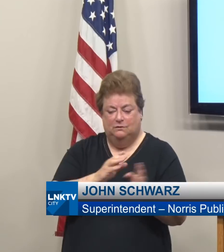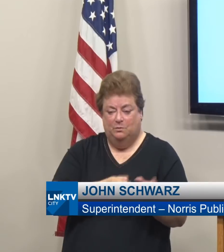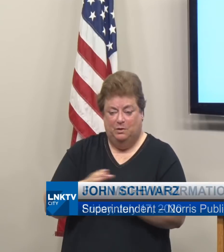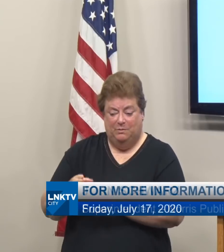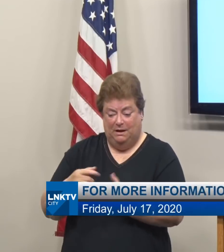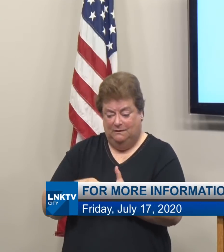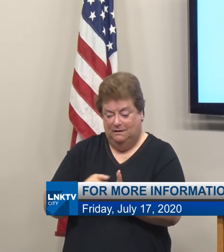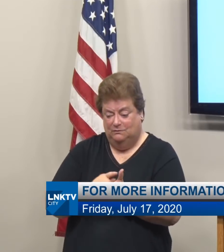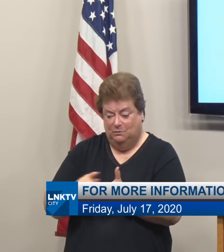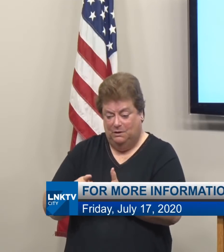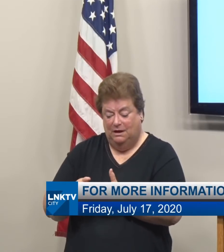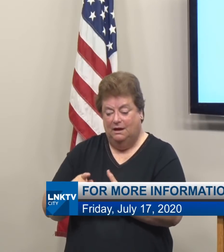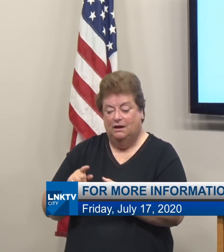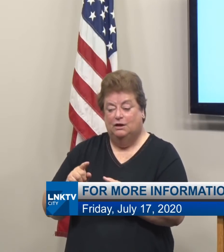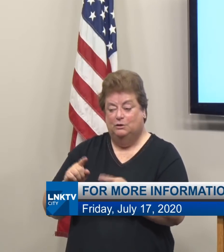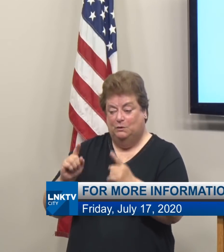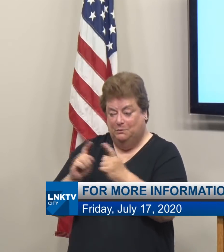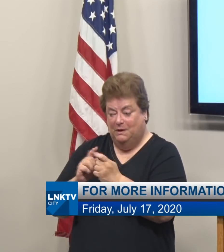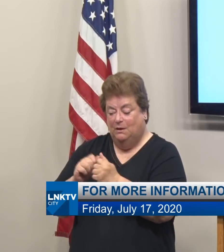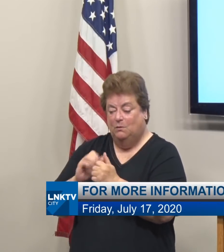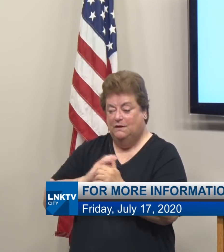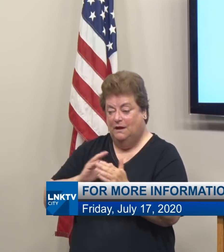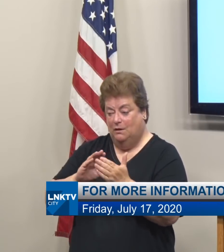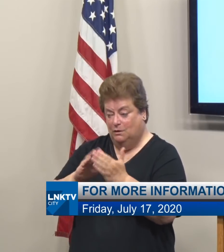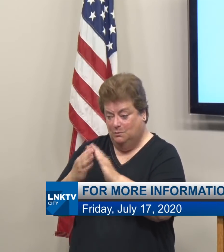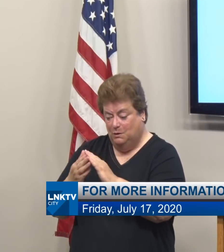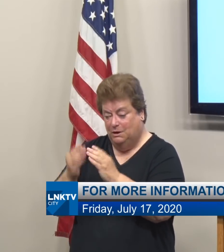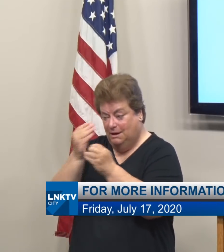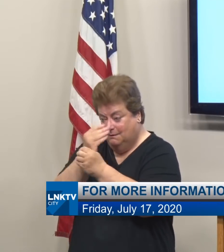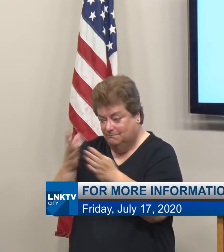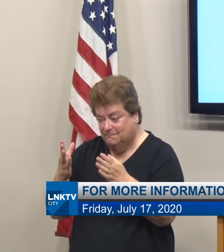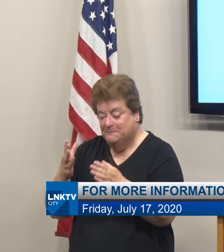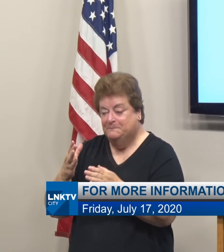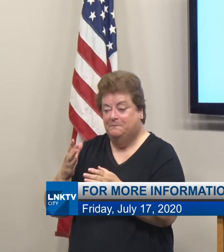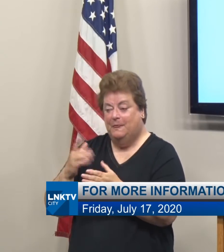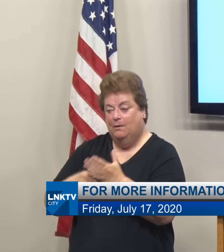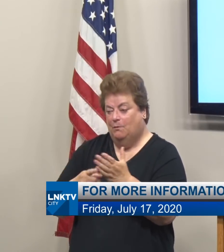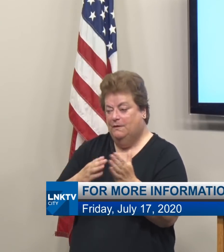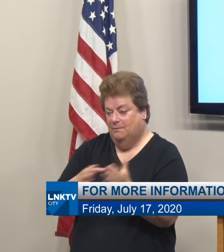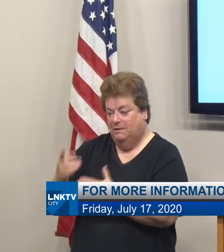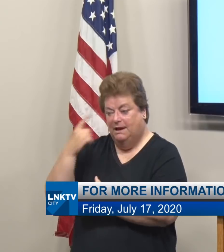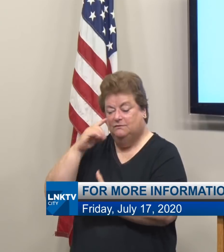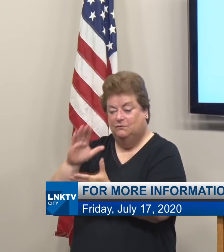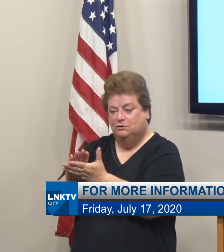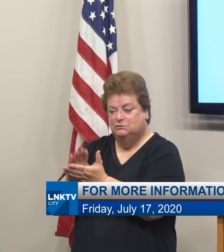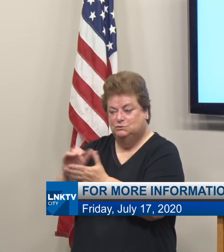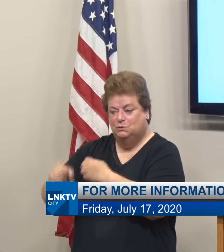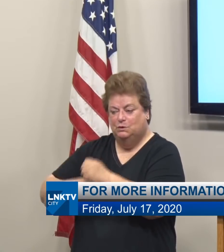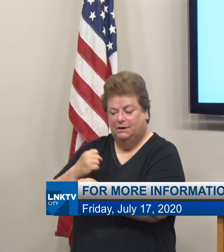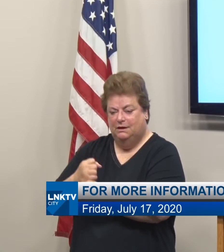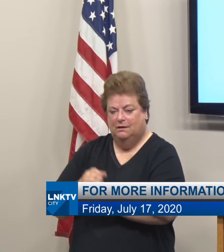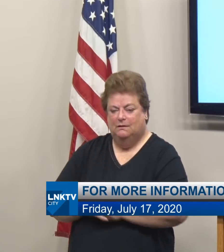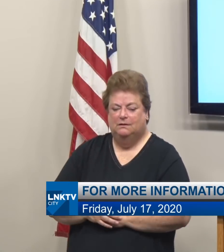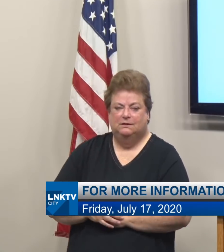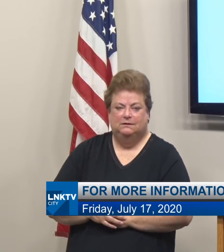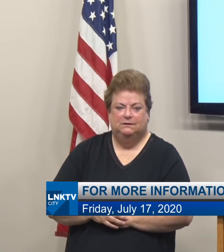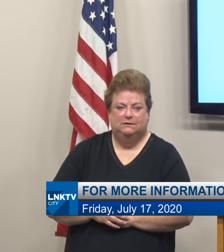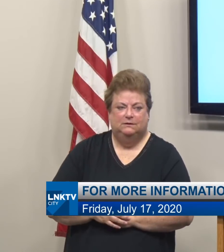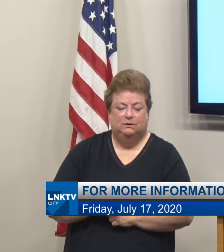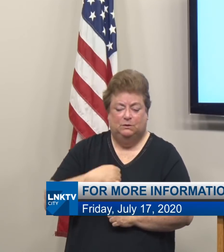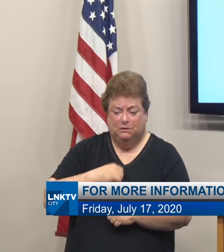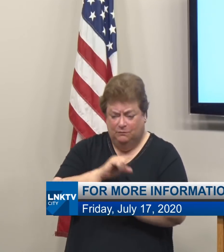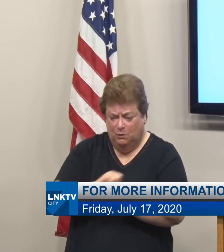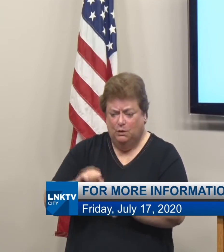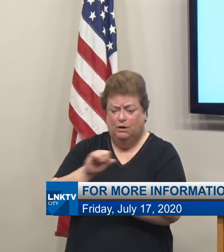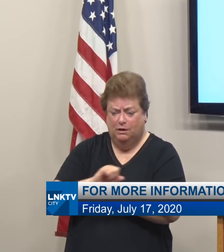coming week to communicate with our community what our plans are for the coming school year. We've been working